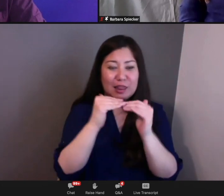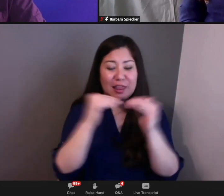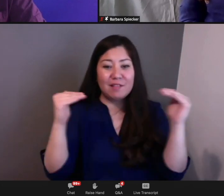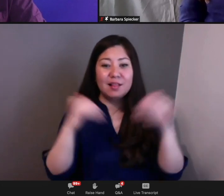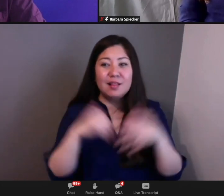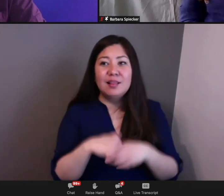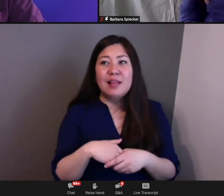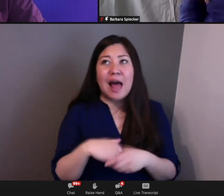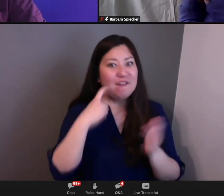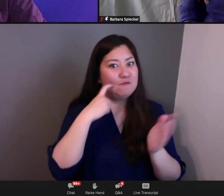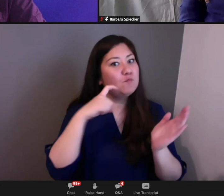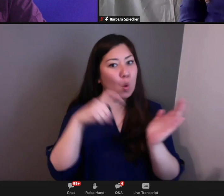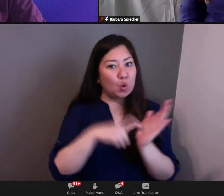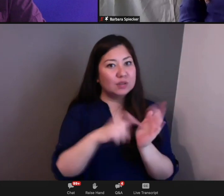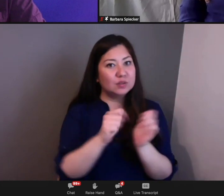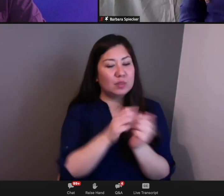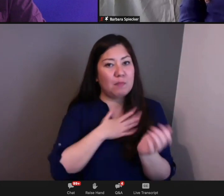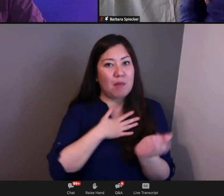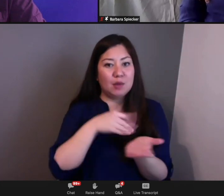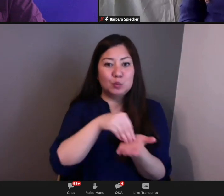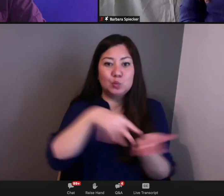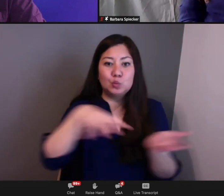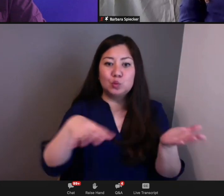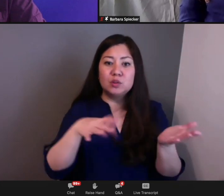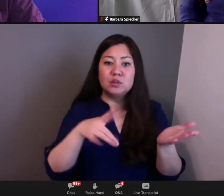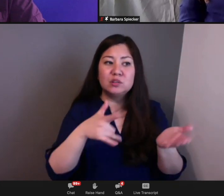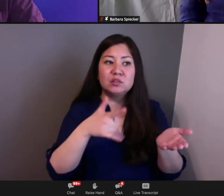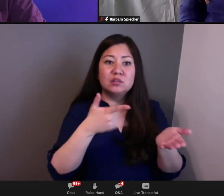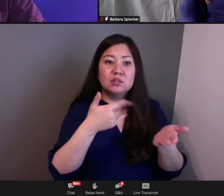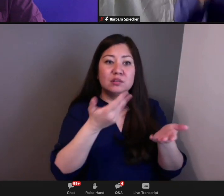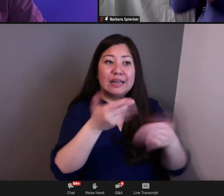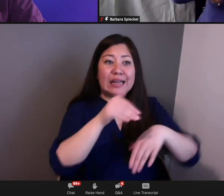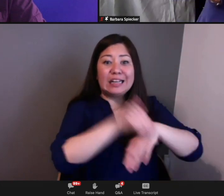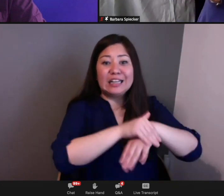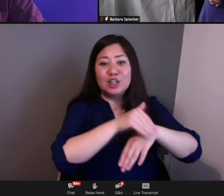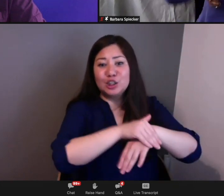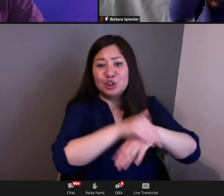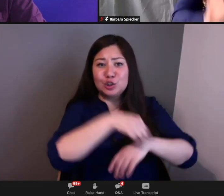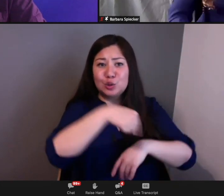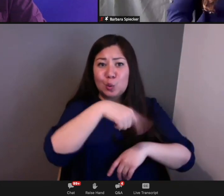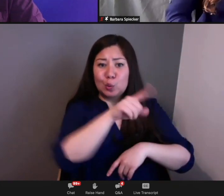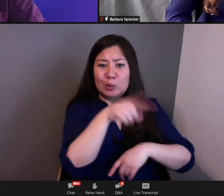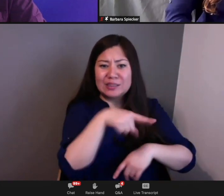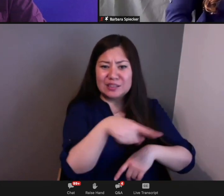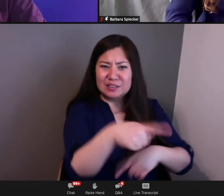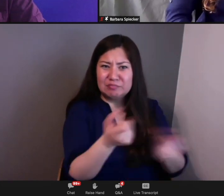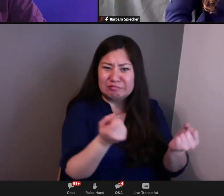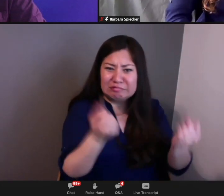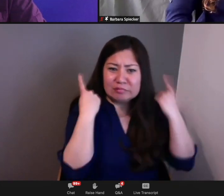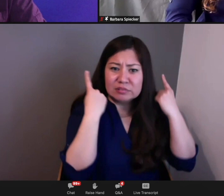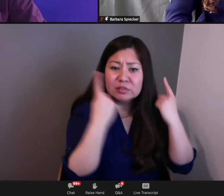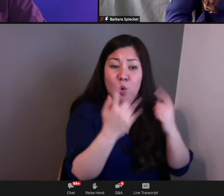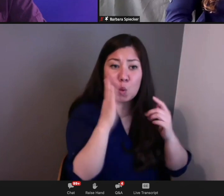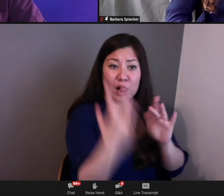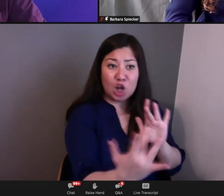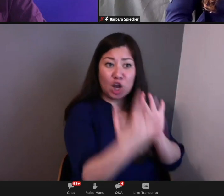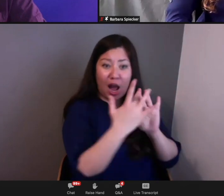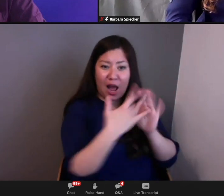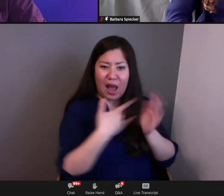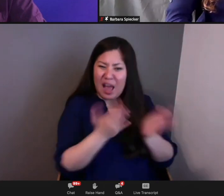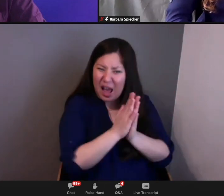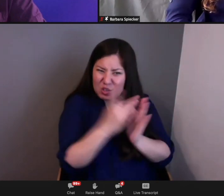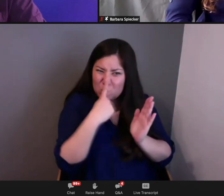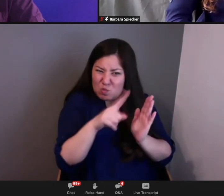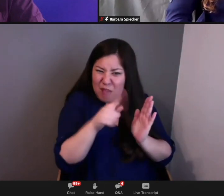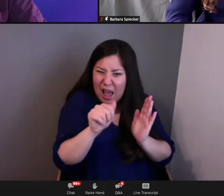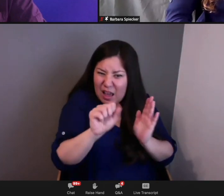Again, I'm not in academia field or I'm not in the educational field as an instructor or anything like that.